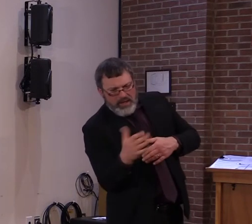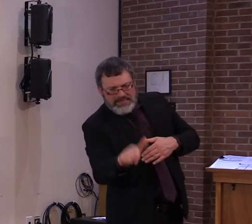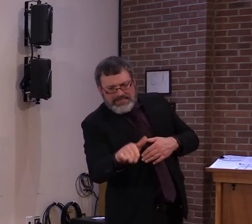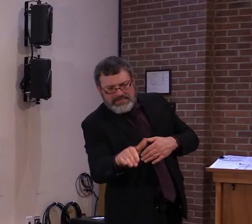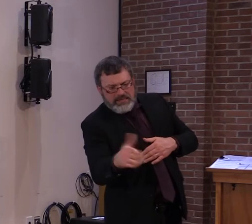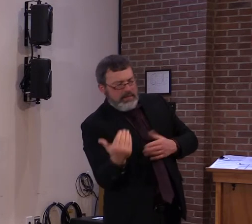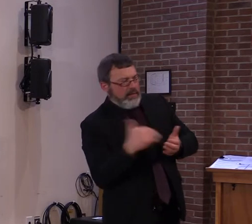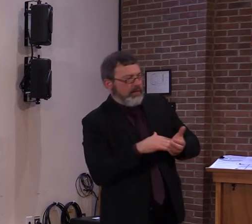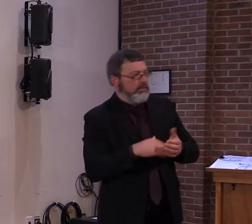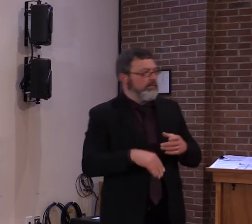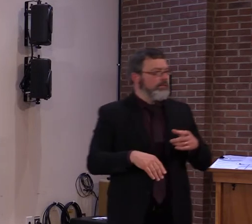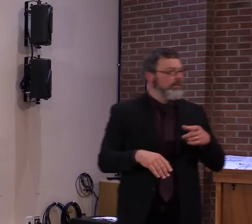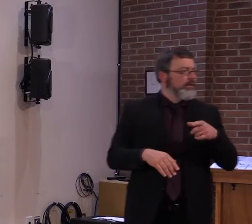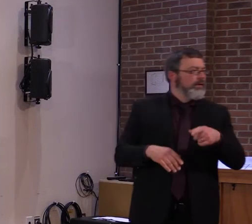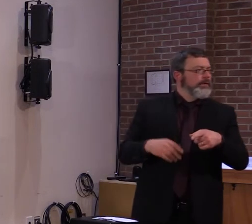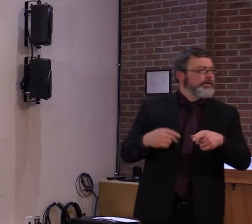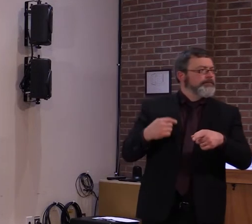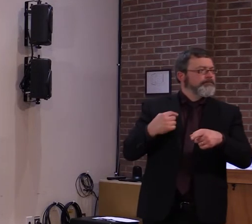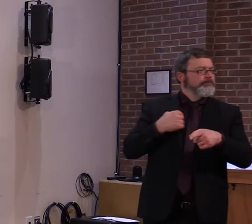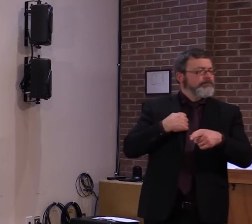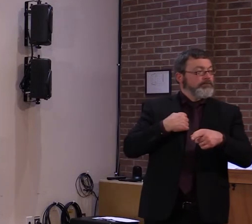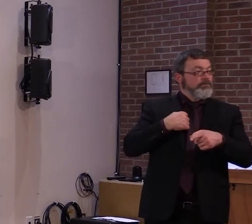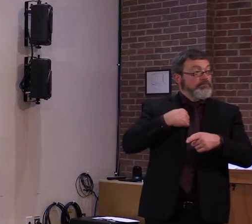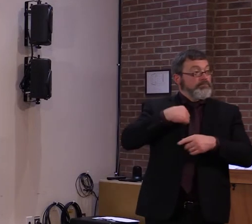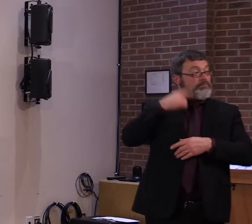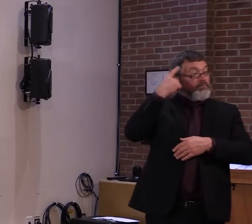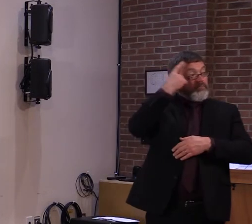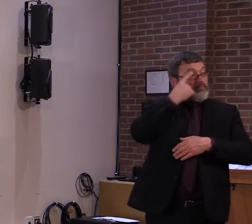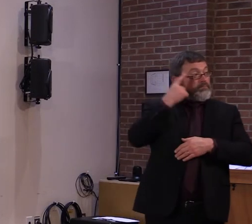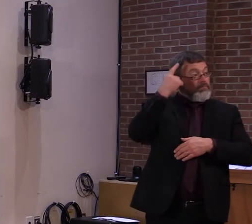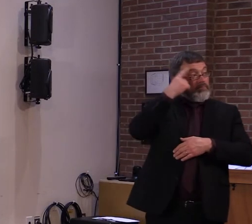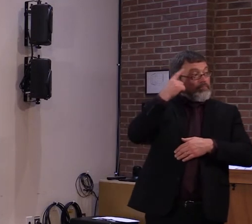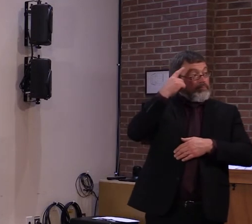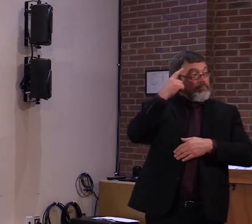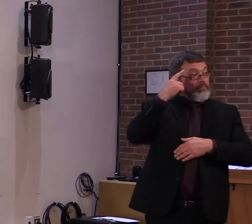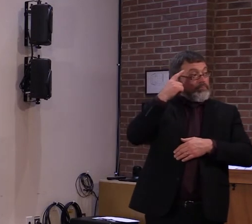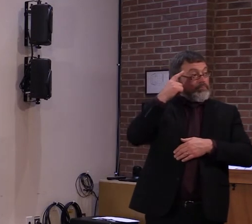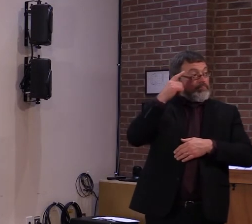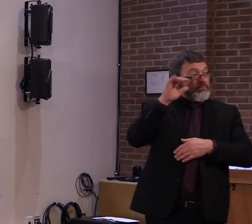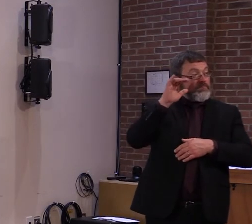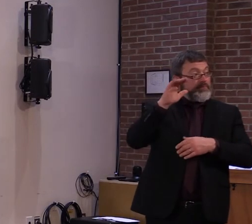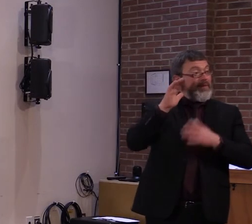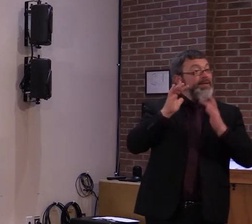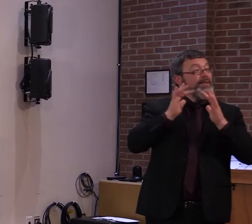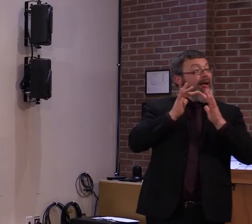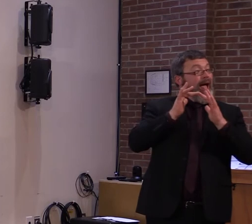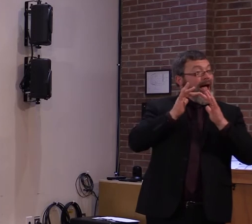wondering why the do-it-yourself kits that are available online come back so quickly,